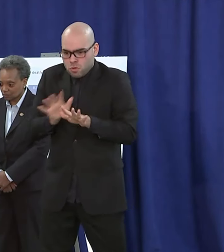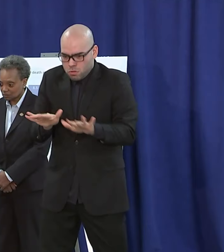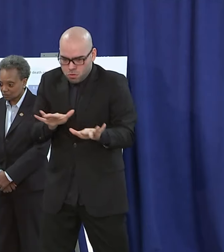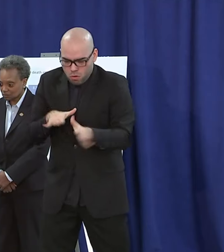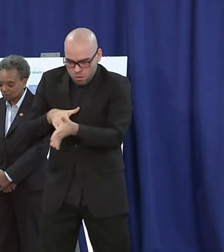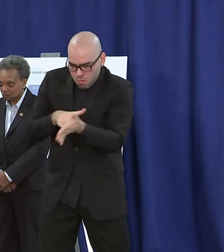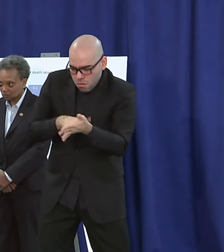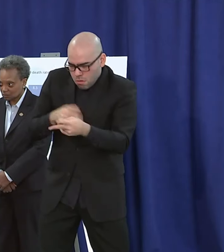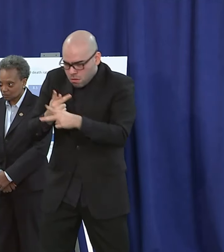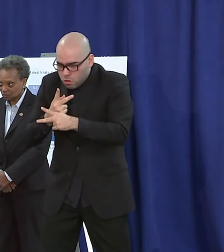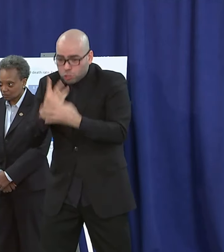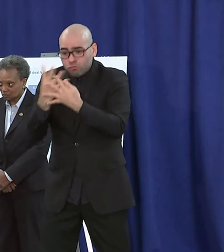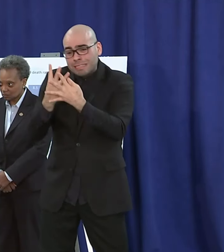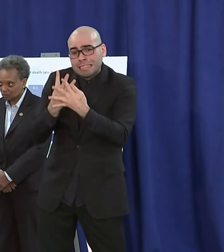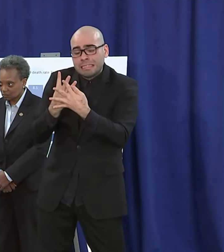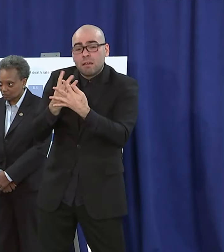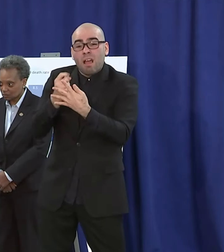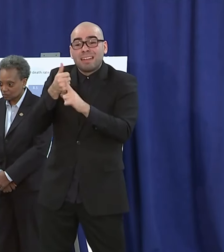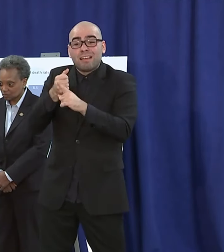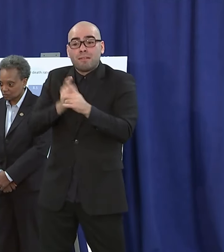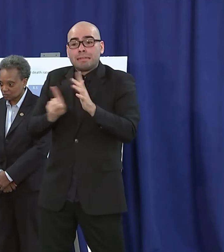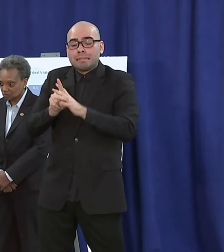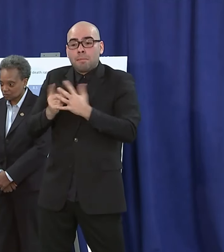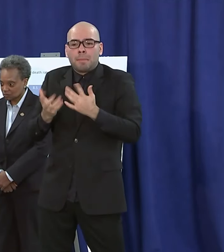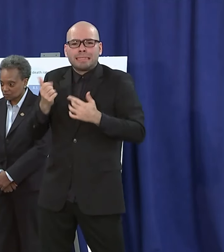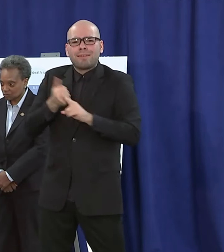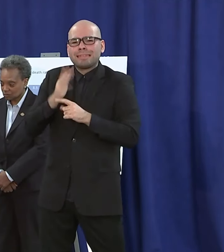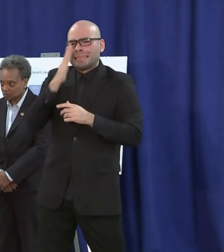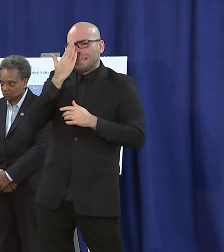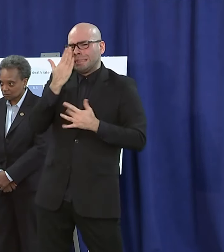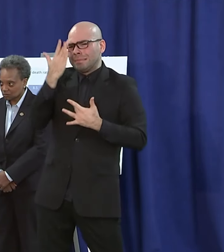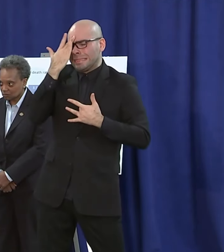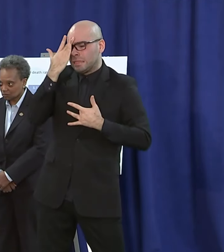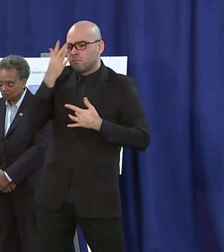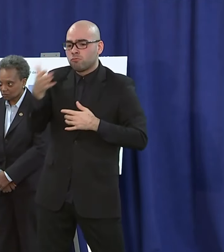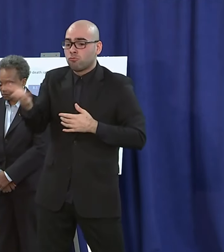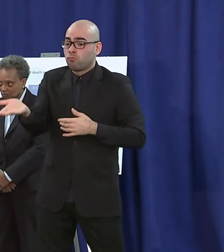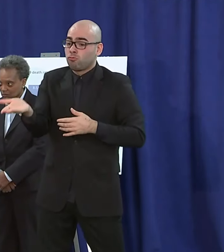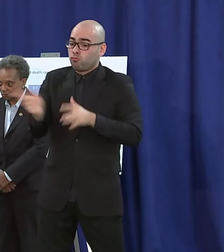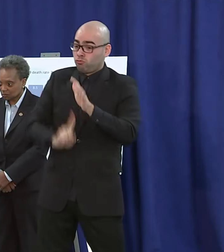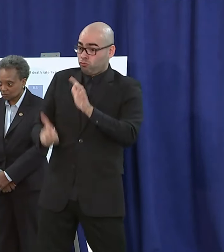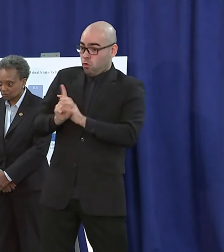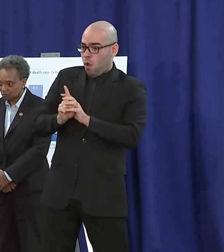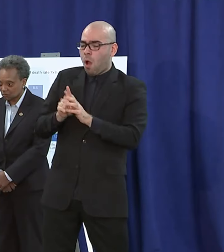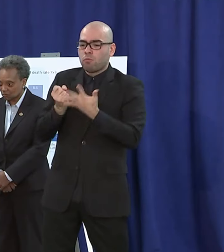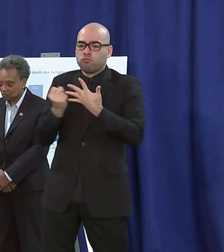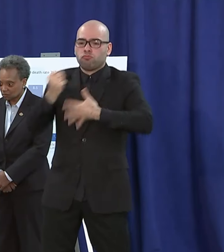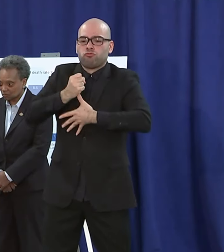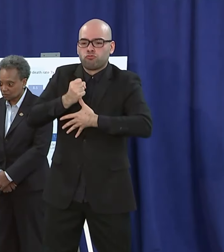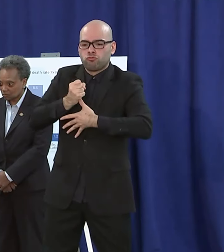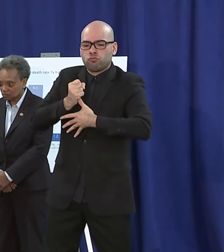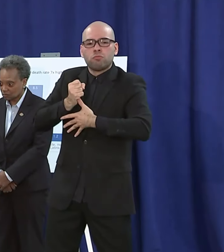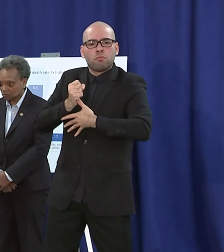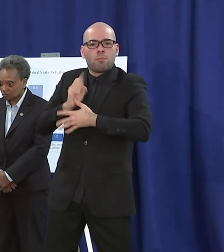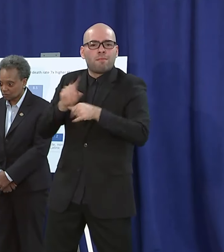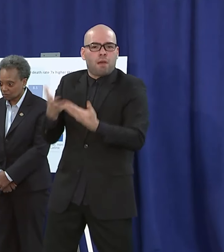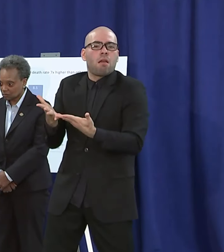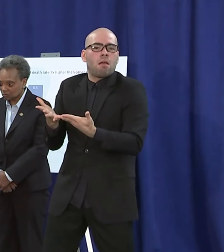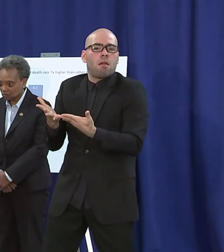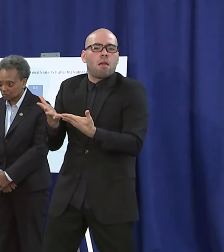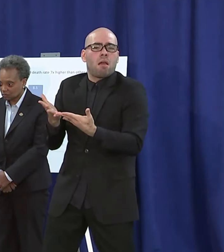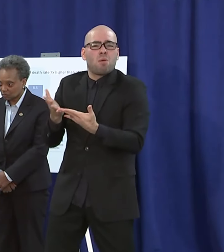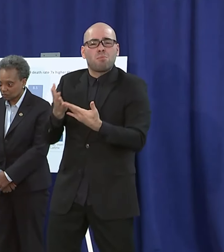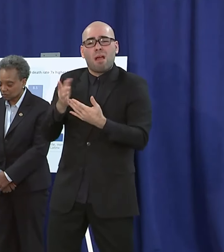we can only do that with a model that is coordinated across all sectors working together. So as we think about